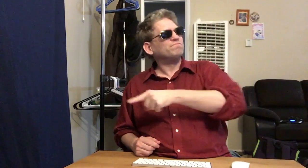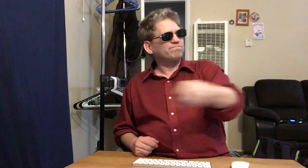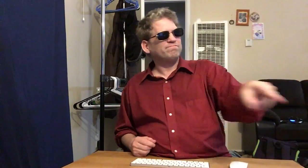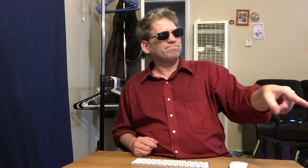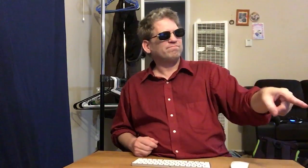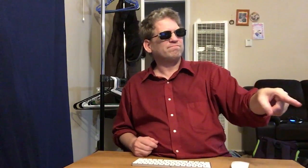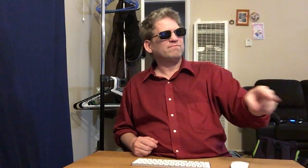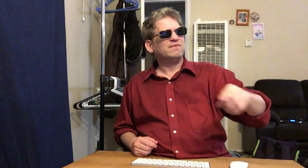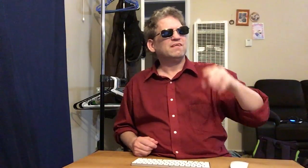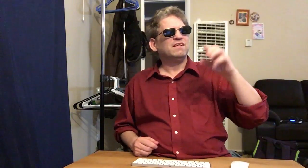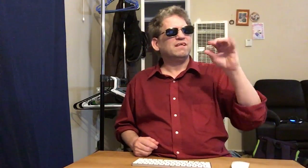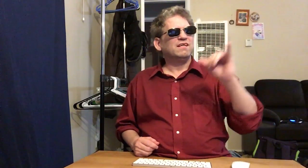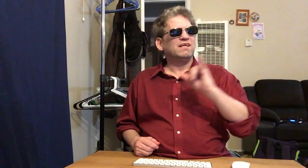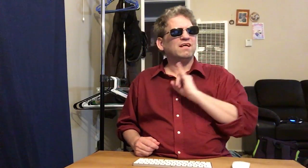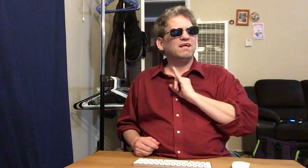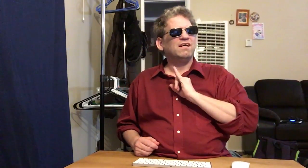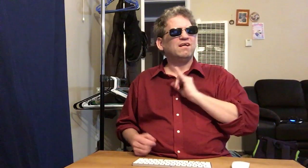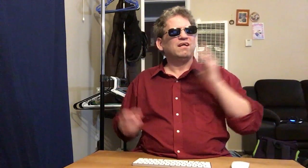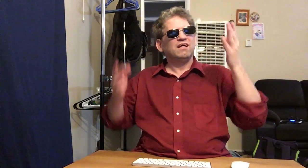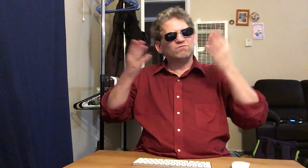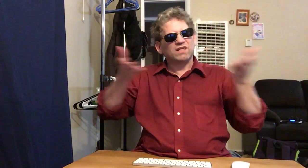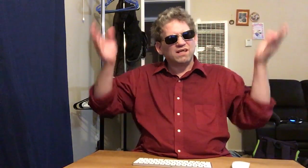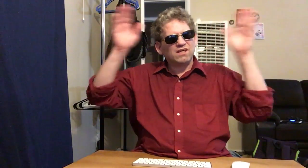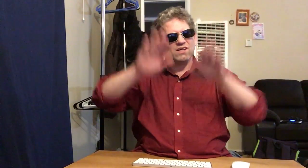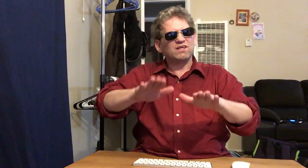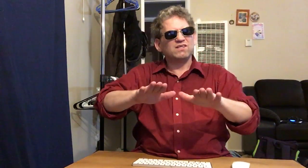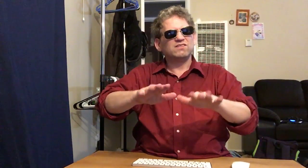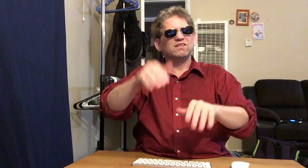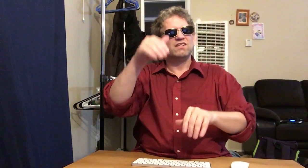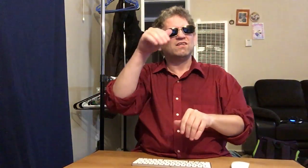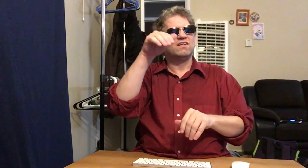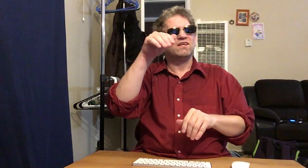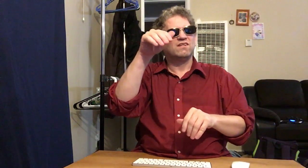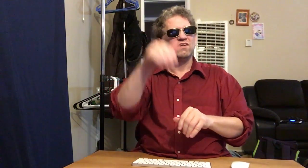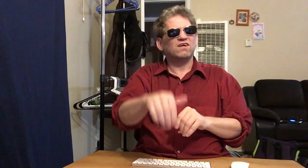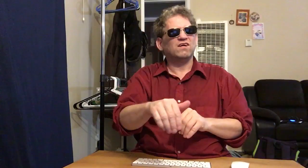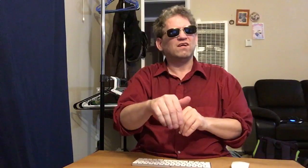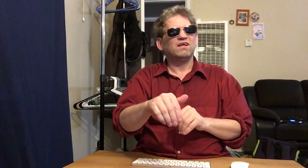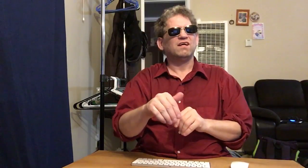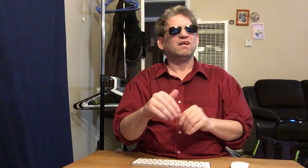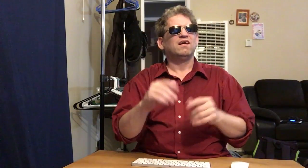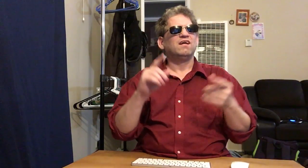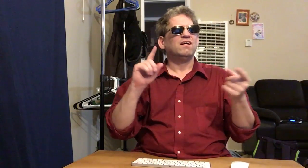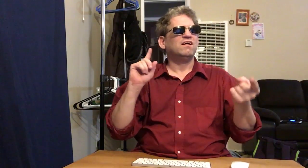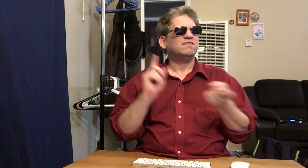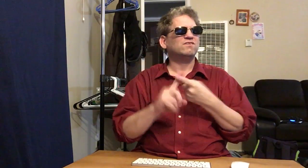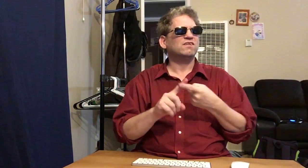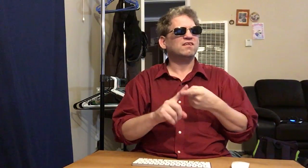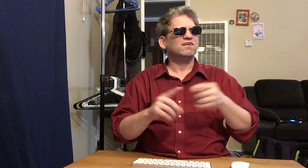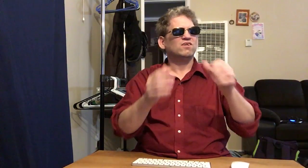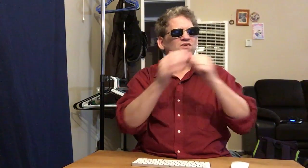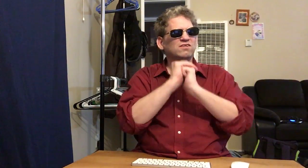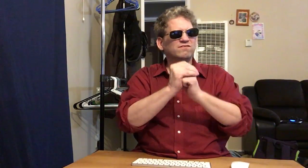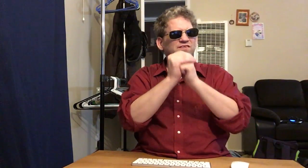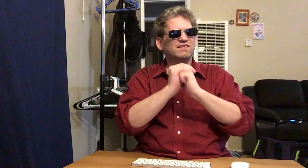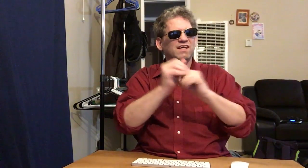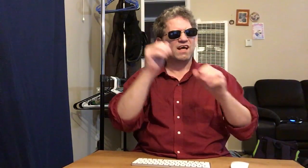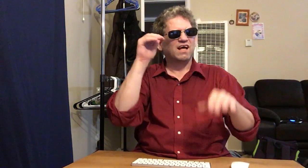America affects you. Those who've had a drug or alcohol problem are even more likely to misuse the America. With less pain, I can do more with my family. Talk